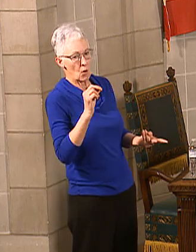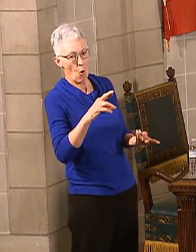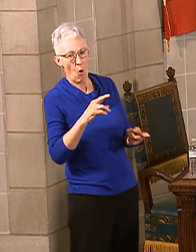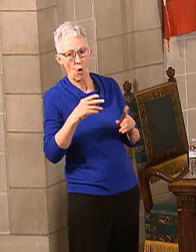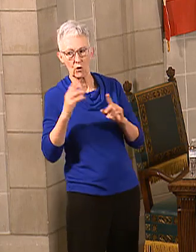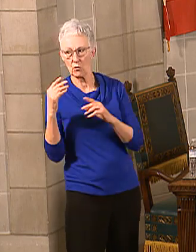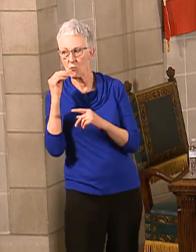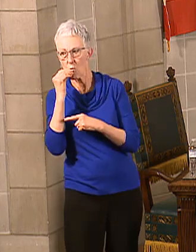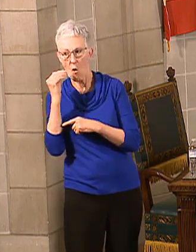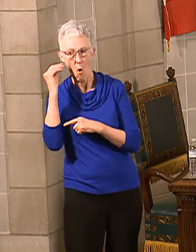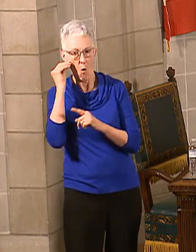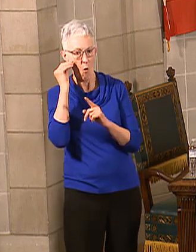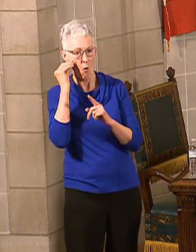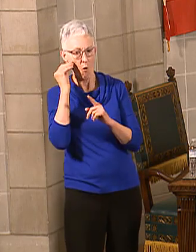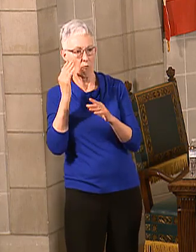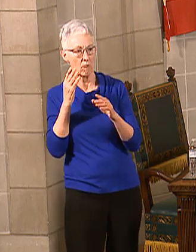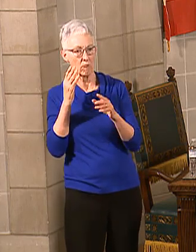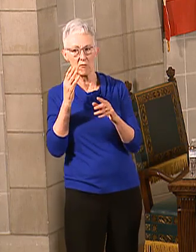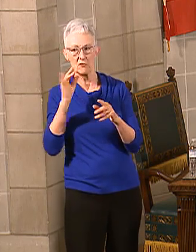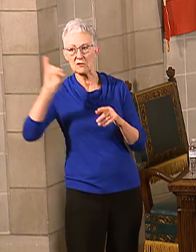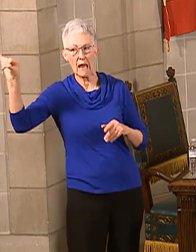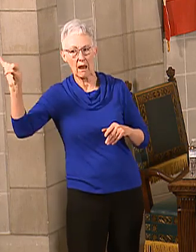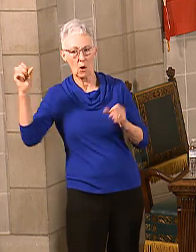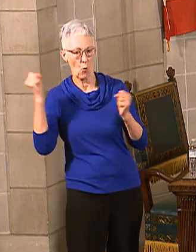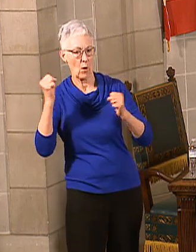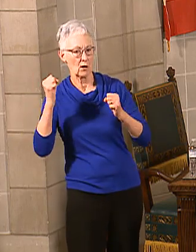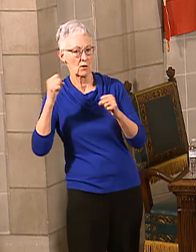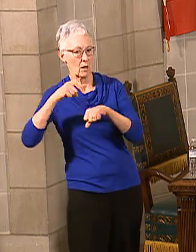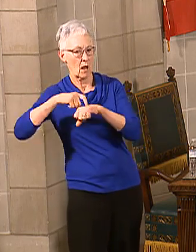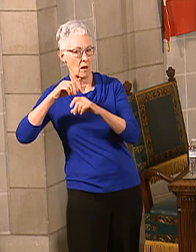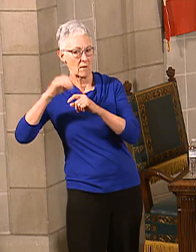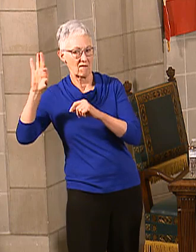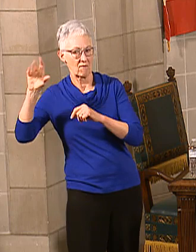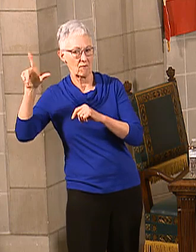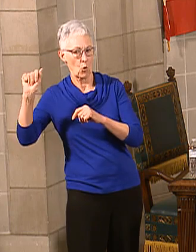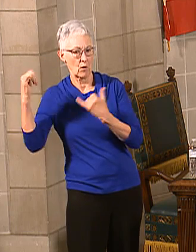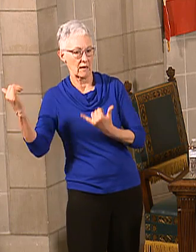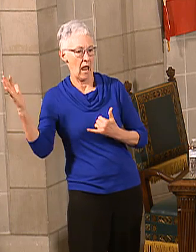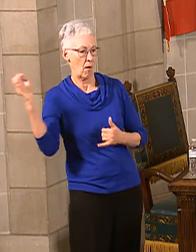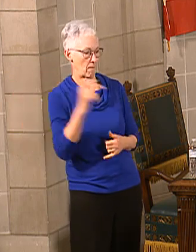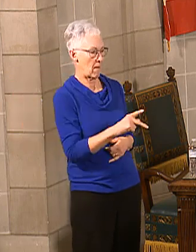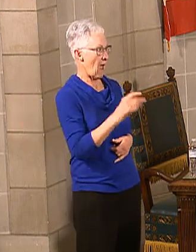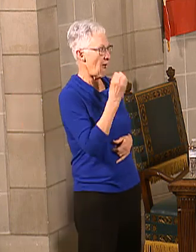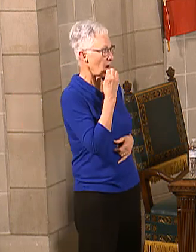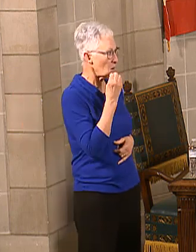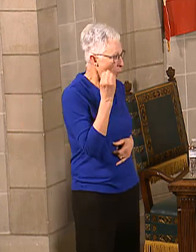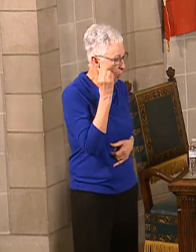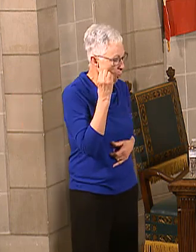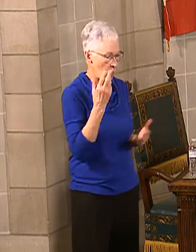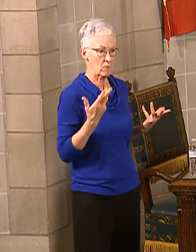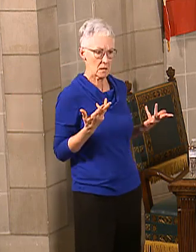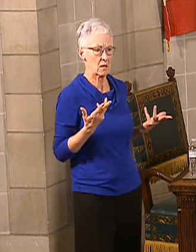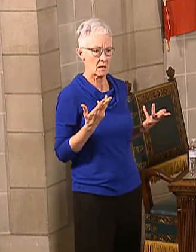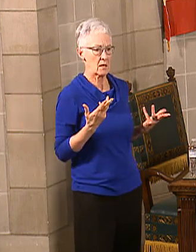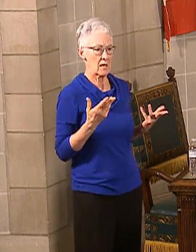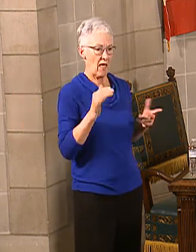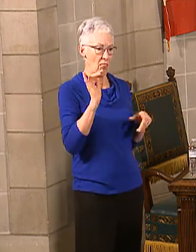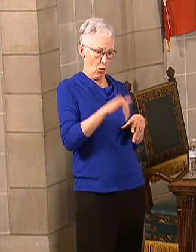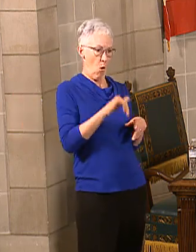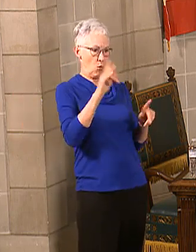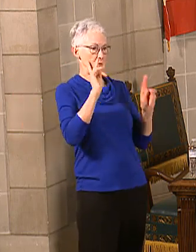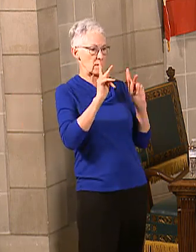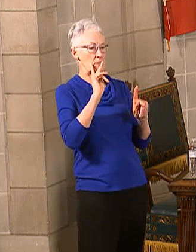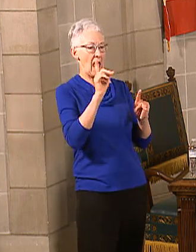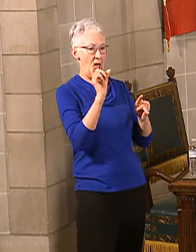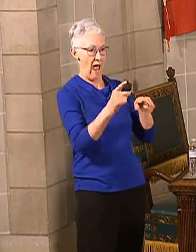maybe you're down in Arizona or Florida, and you're coming back to Nebraska because the weather's starting to warm up here today. It's a beautiful day today. So yes,